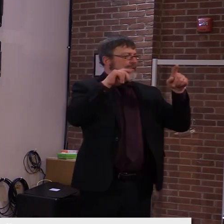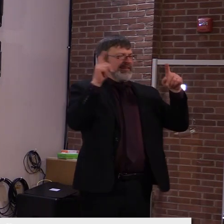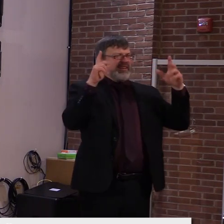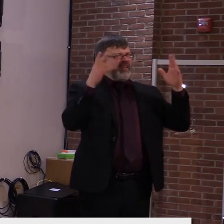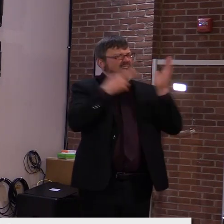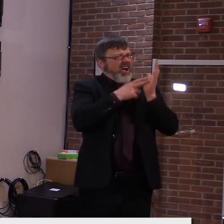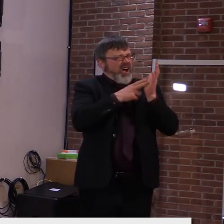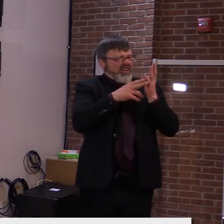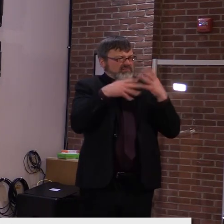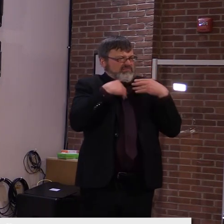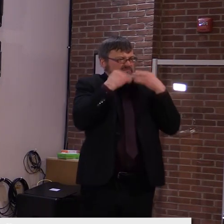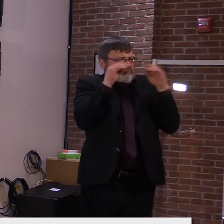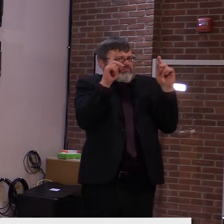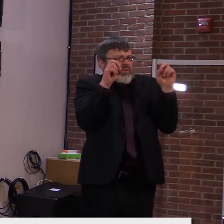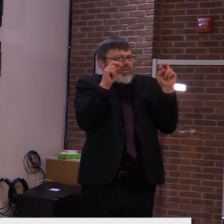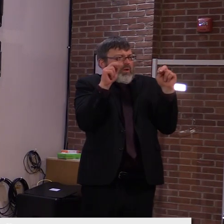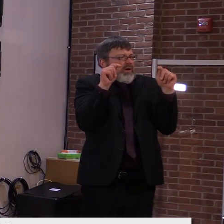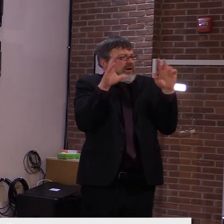point. But